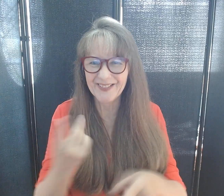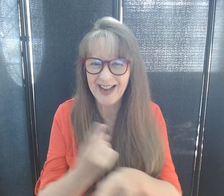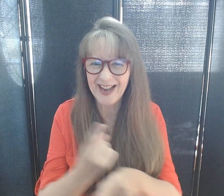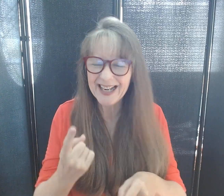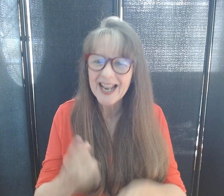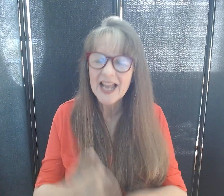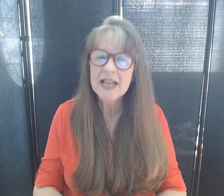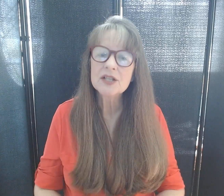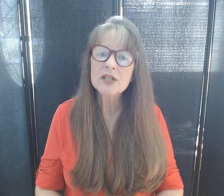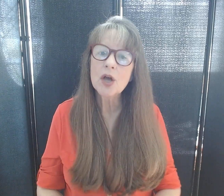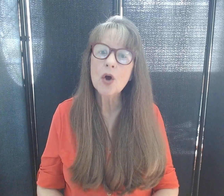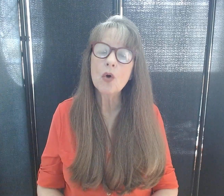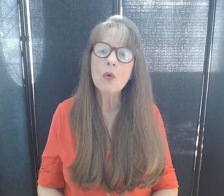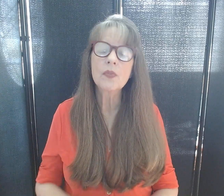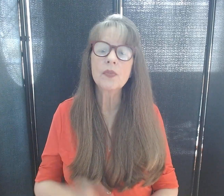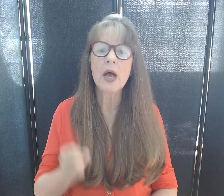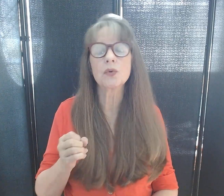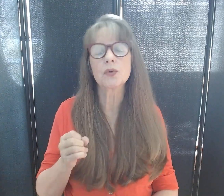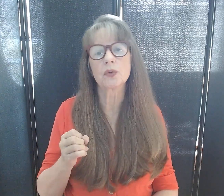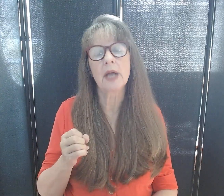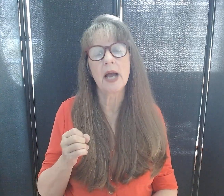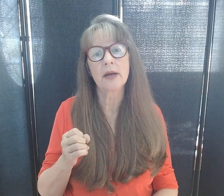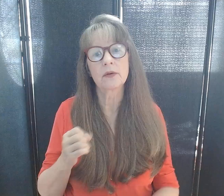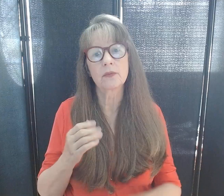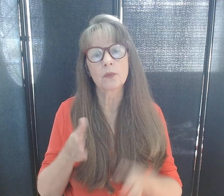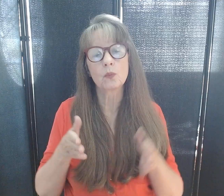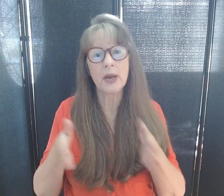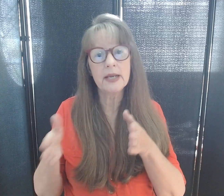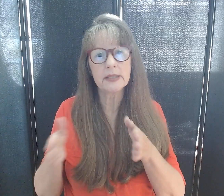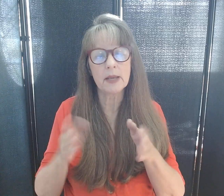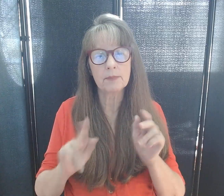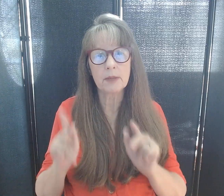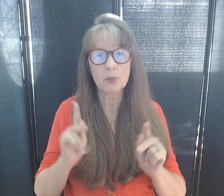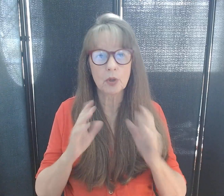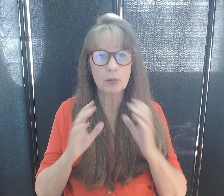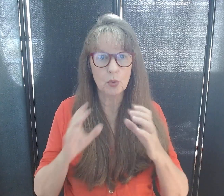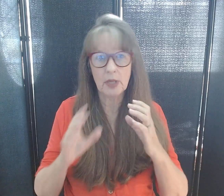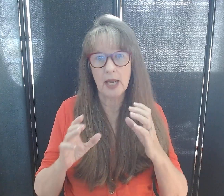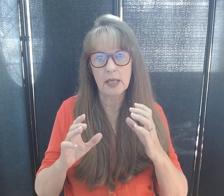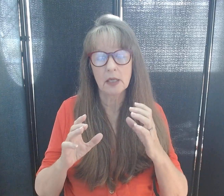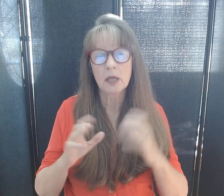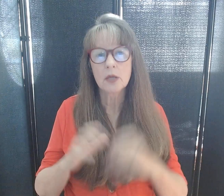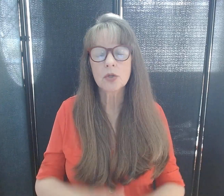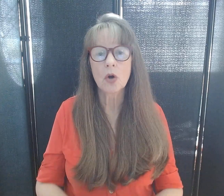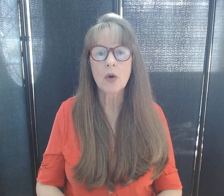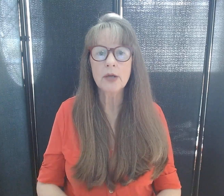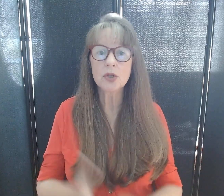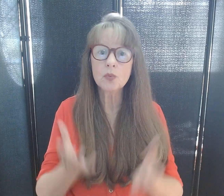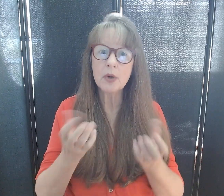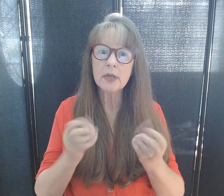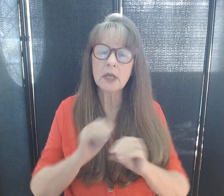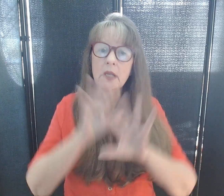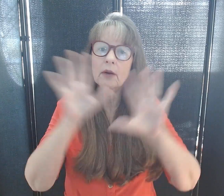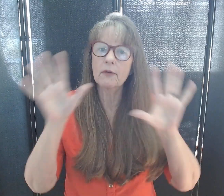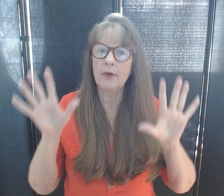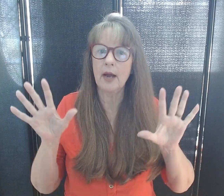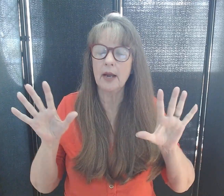right? So those are kind of ways that people communicate. So I just wanted to clarify